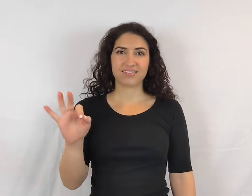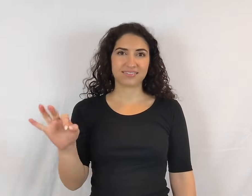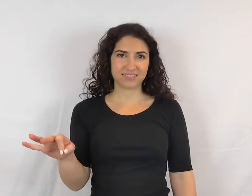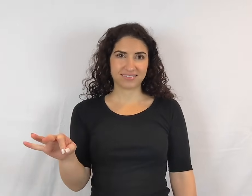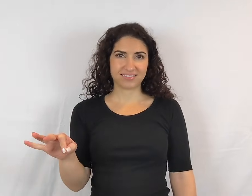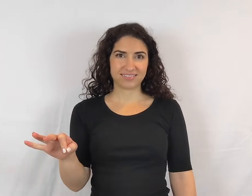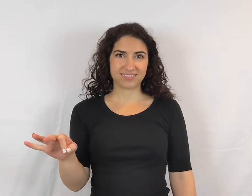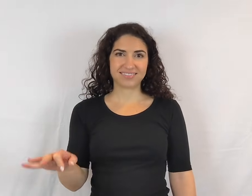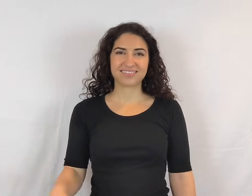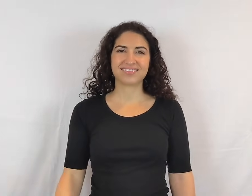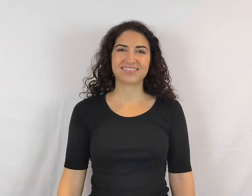1999.